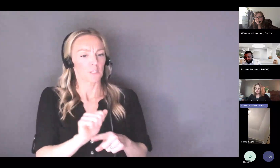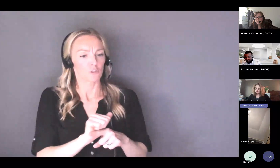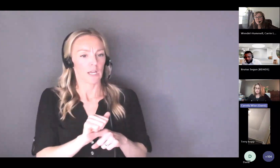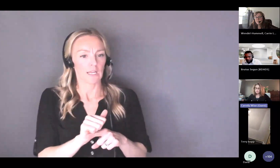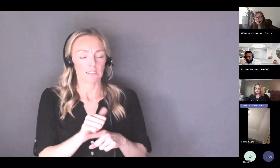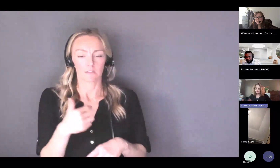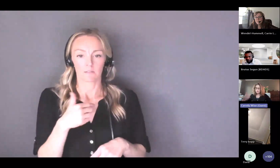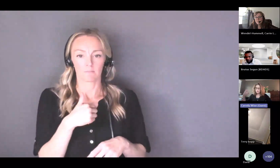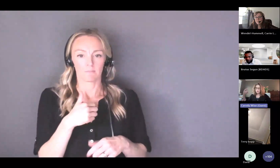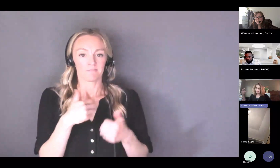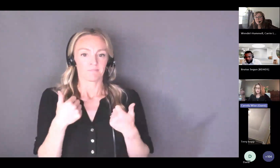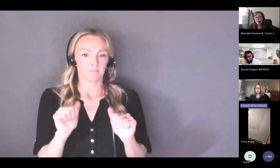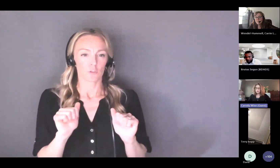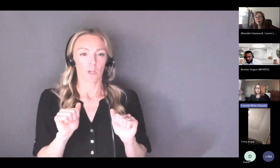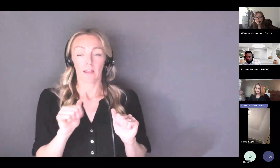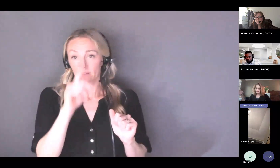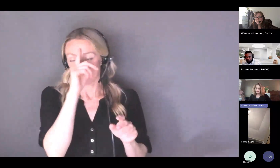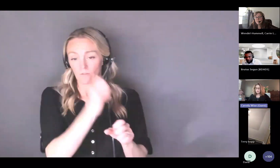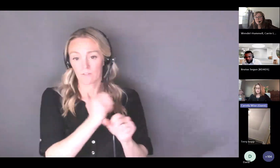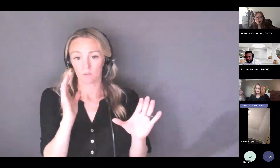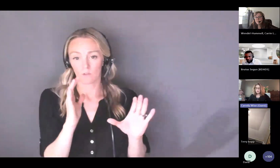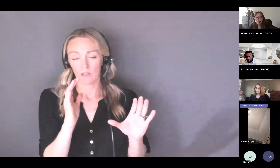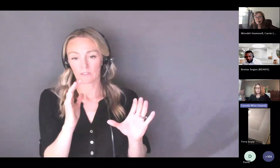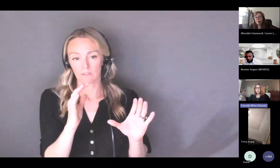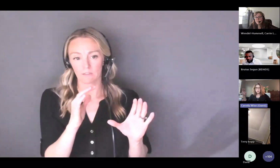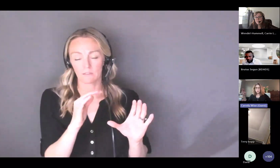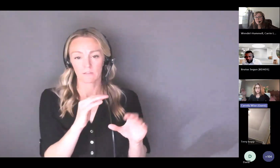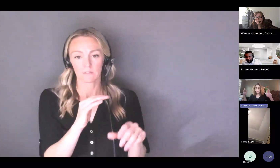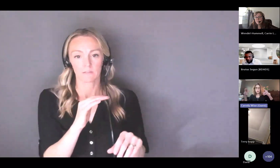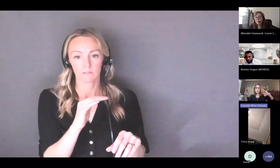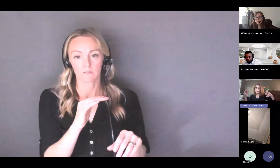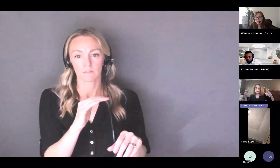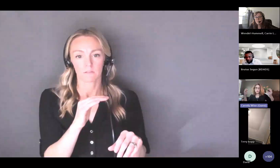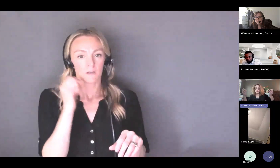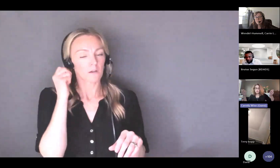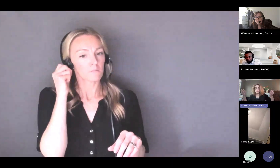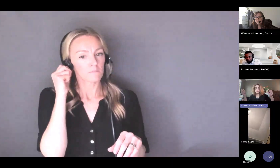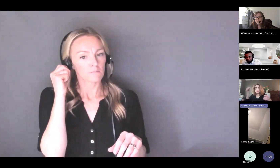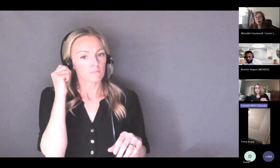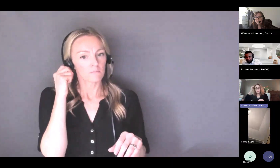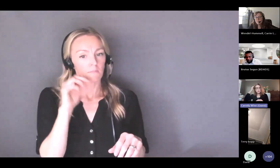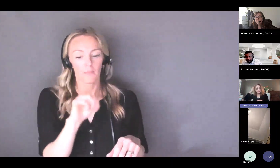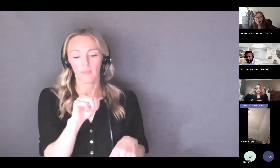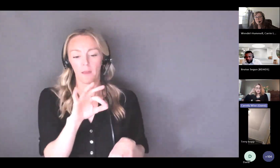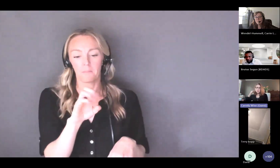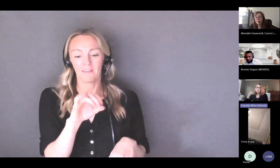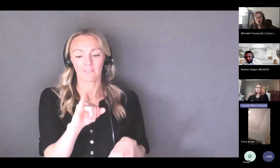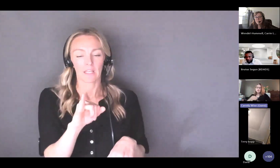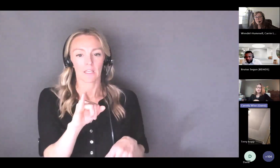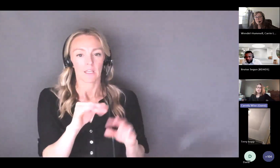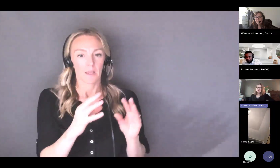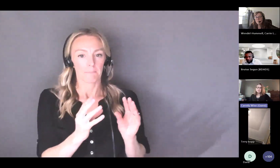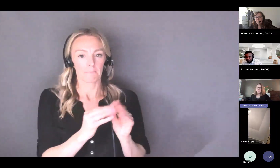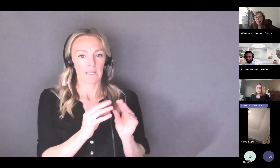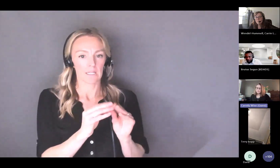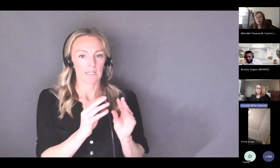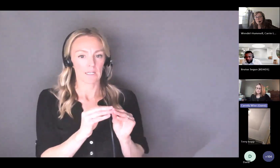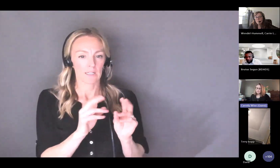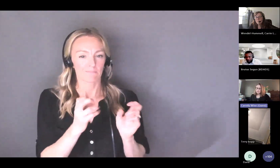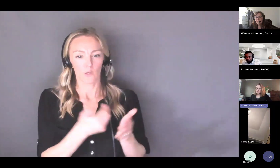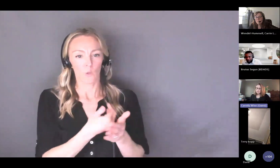trying to visualize the new, what I call now the MIFI meeting to be.